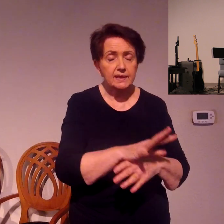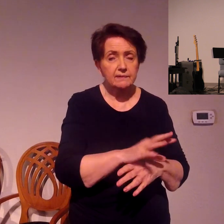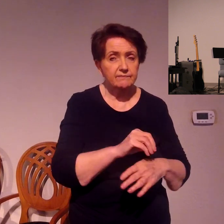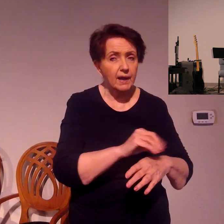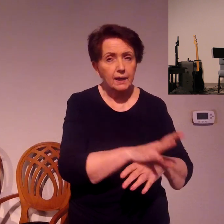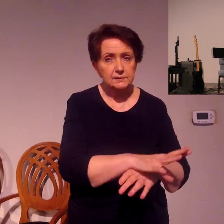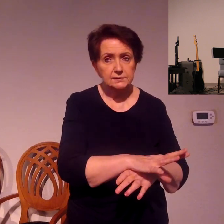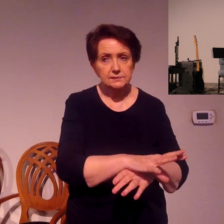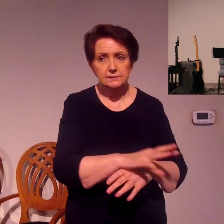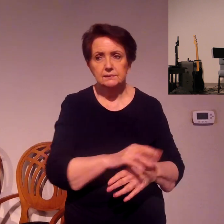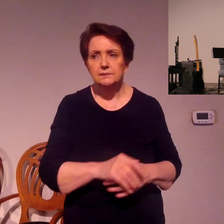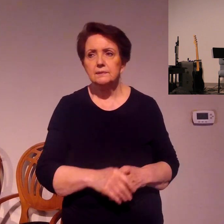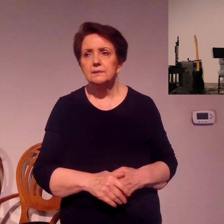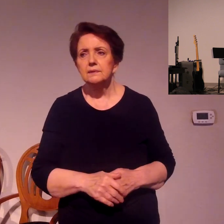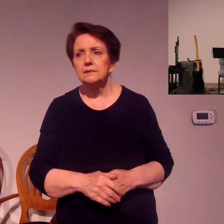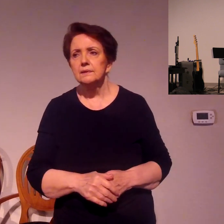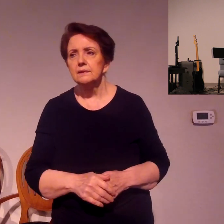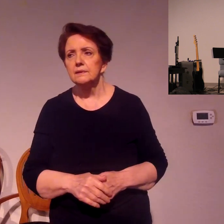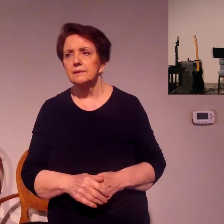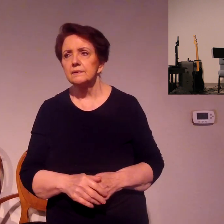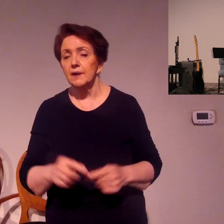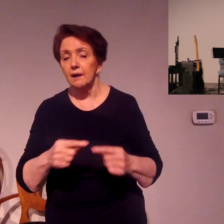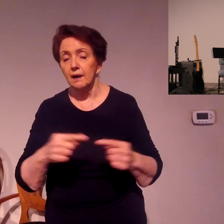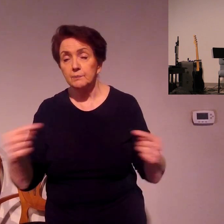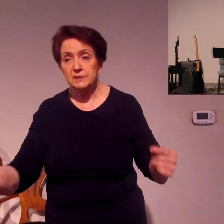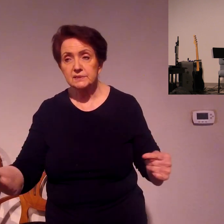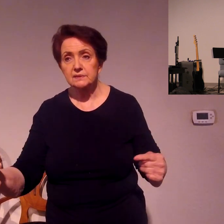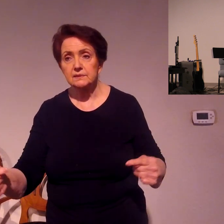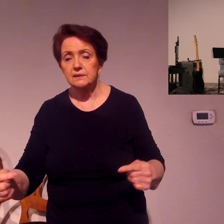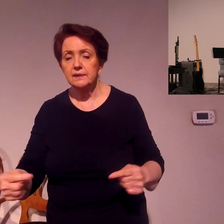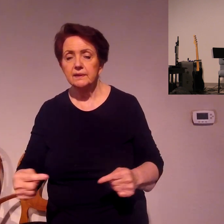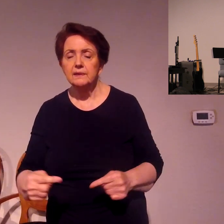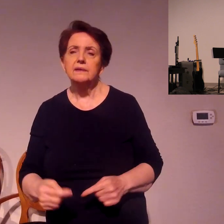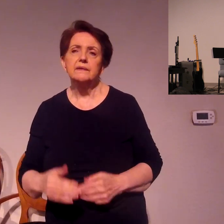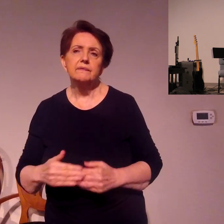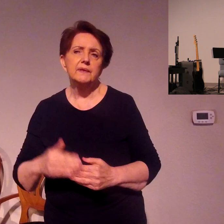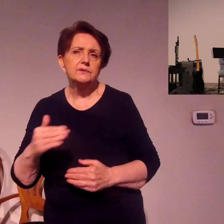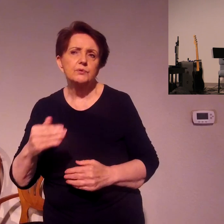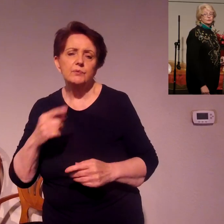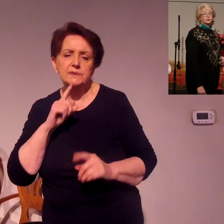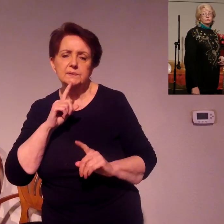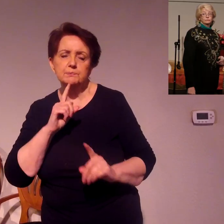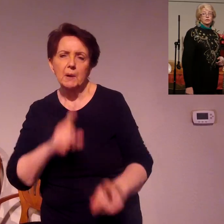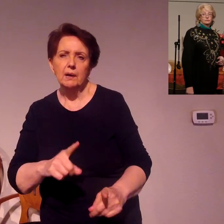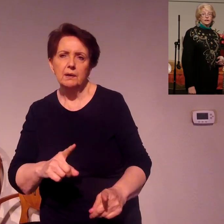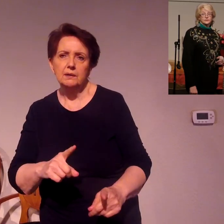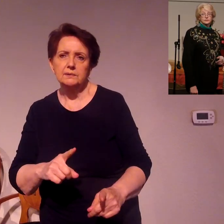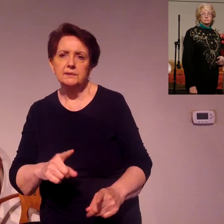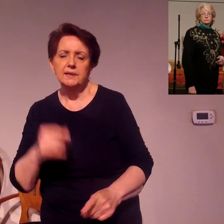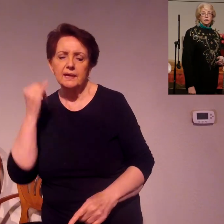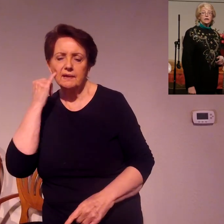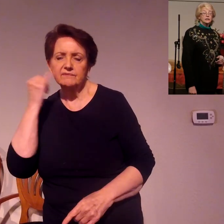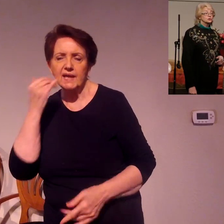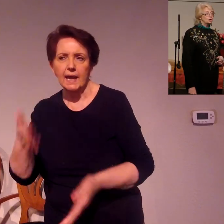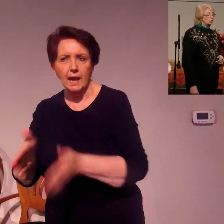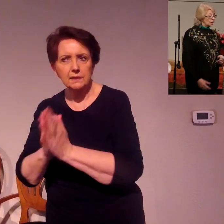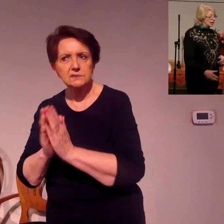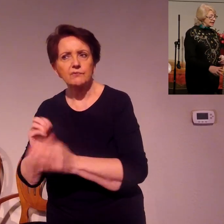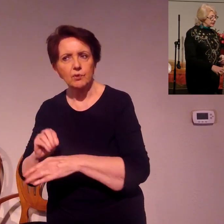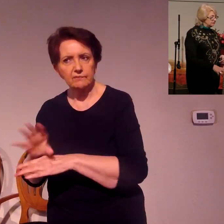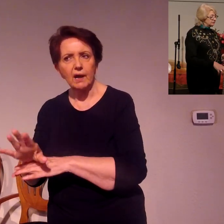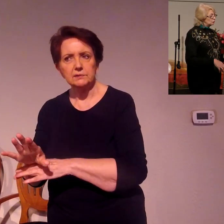is that we actually then respond when somebody asks for advice, right? And